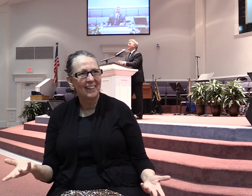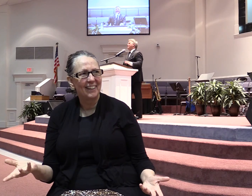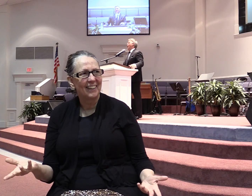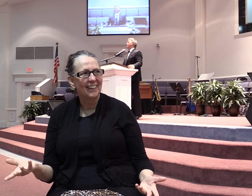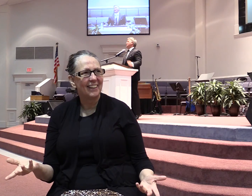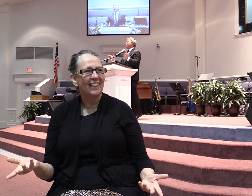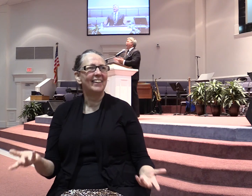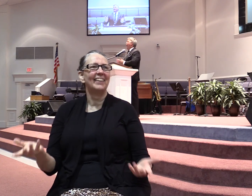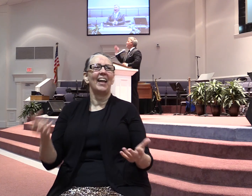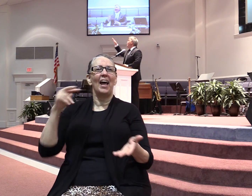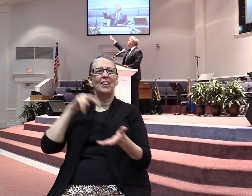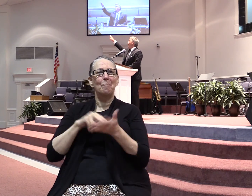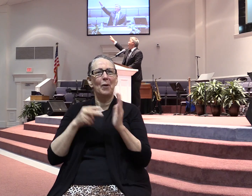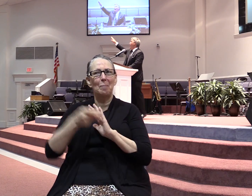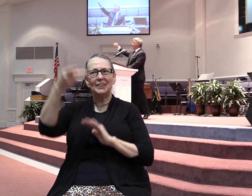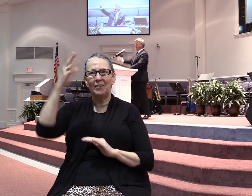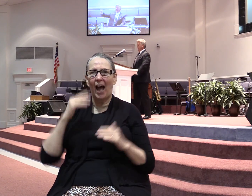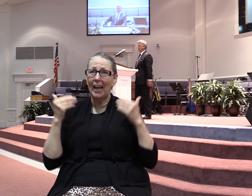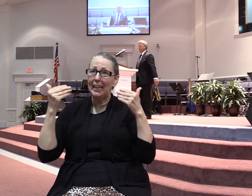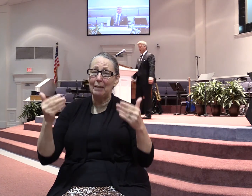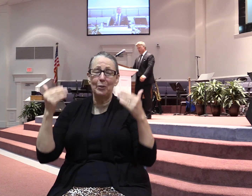And yet the purpose of God moves on.